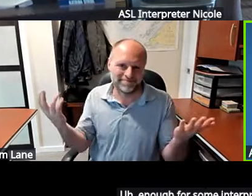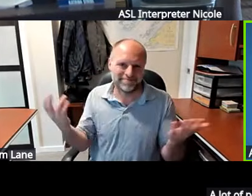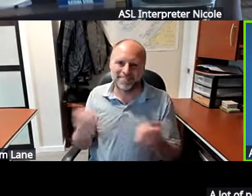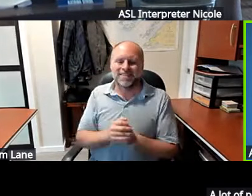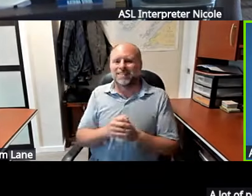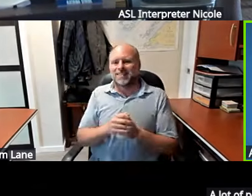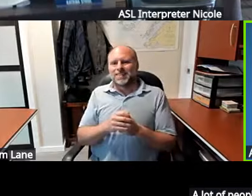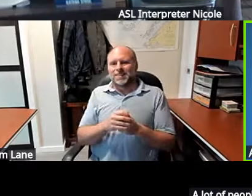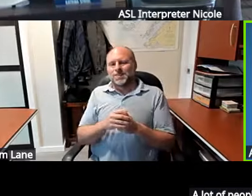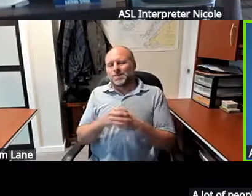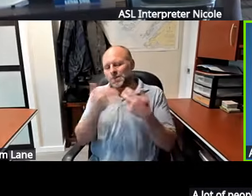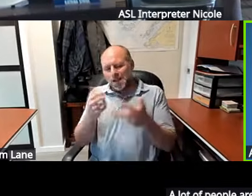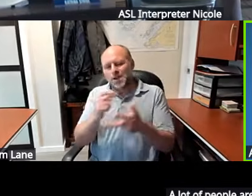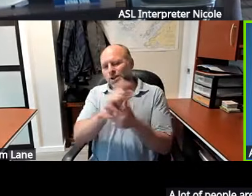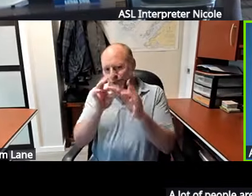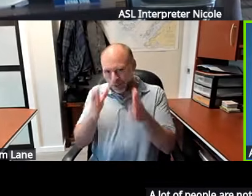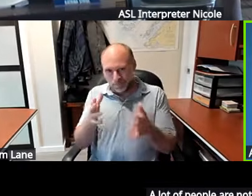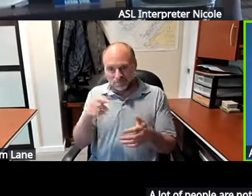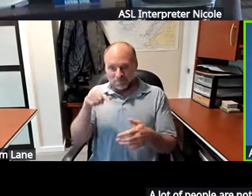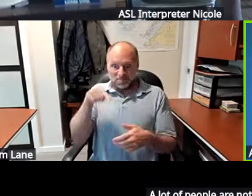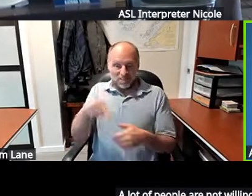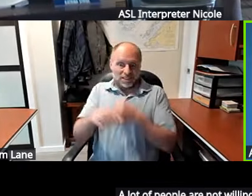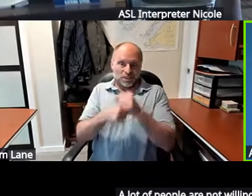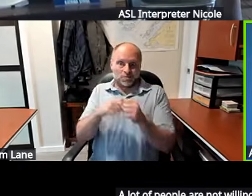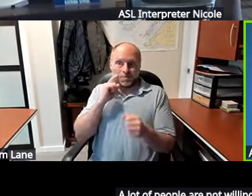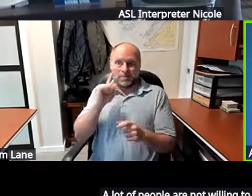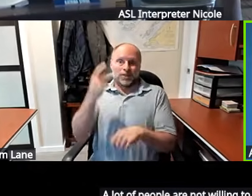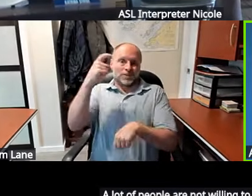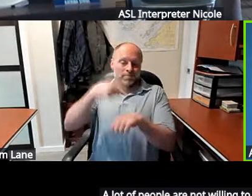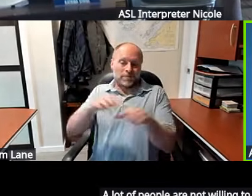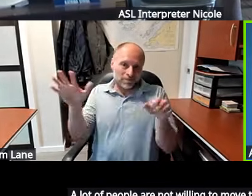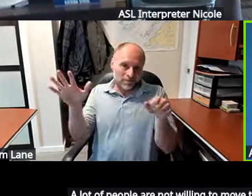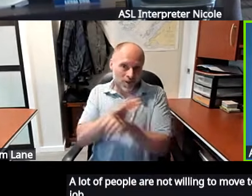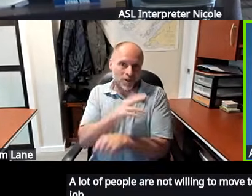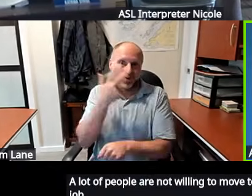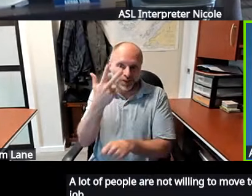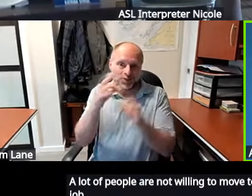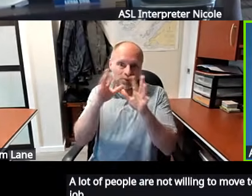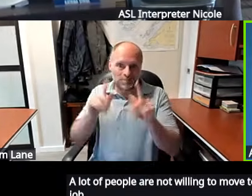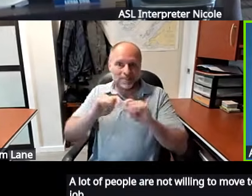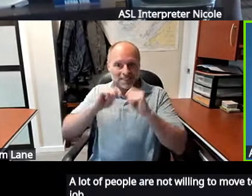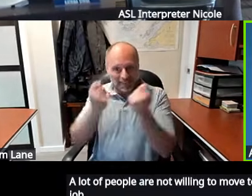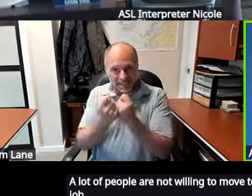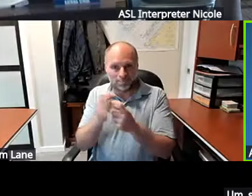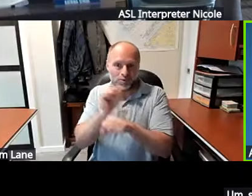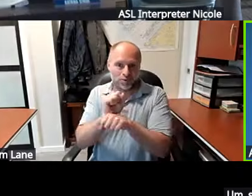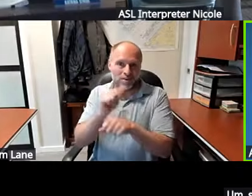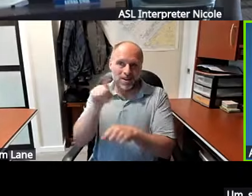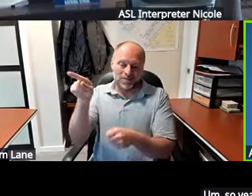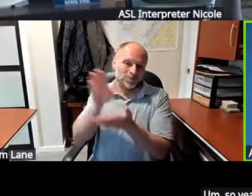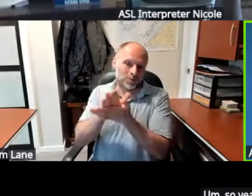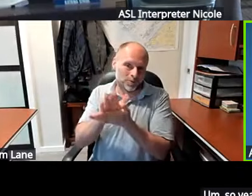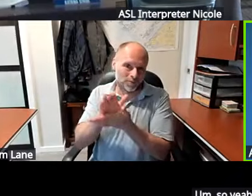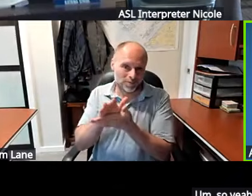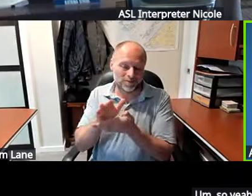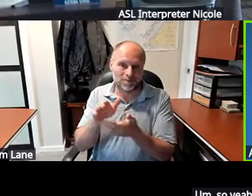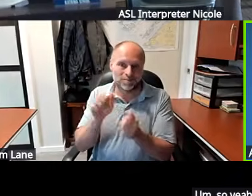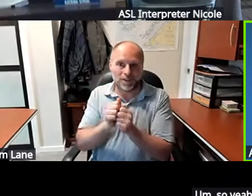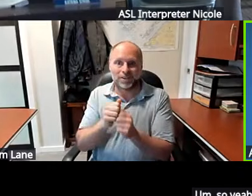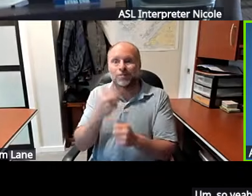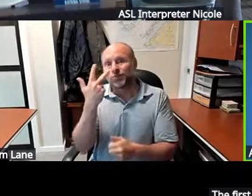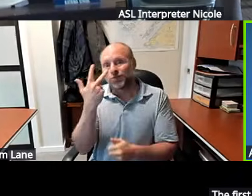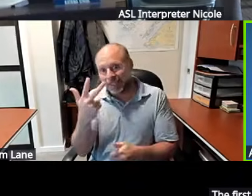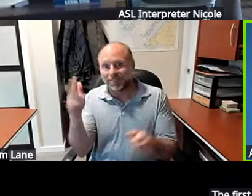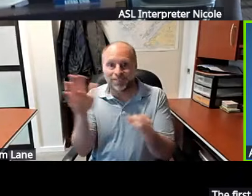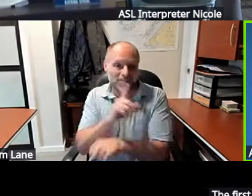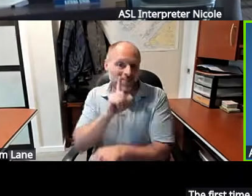of people are not willing to move to a small town if it's a lower income job. So yeah, this is the first